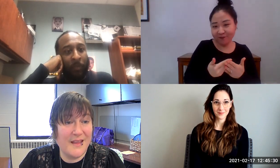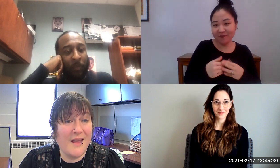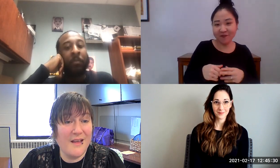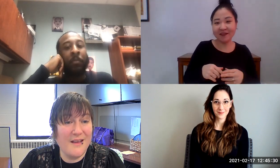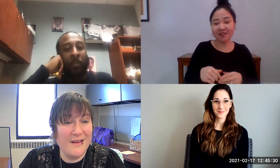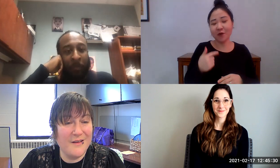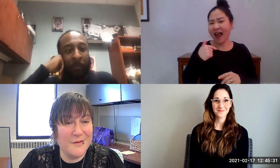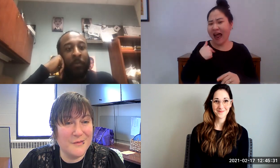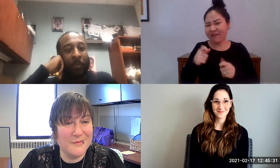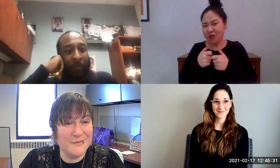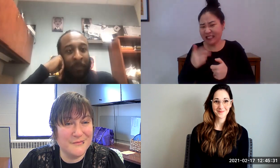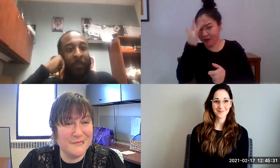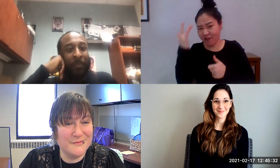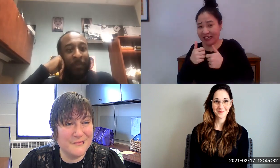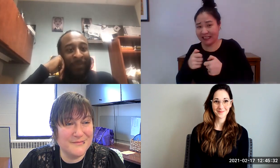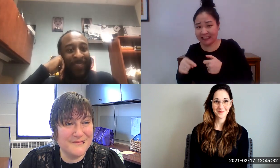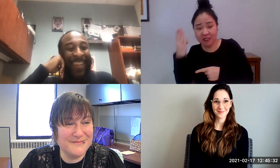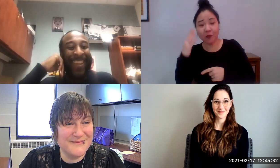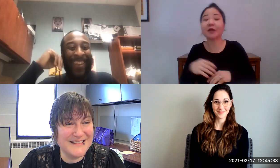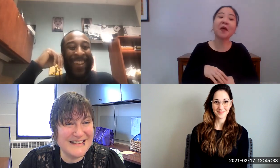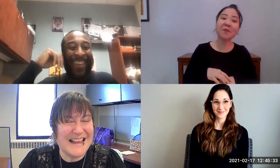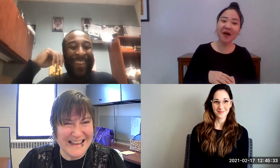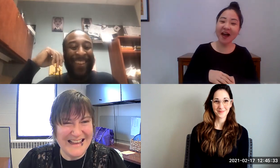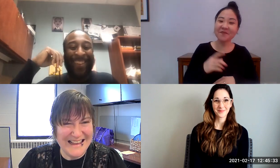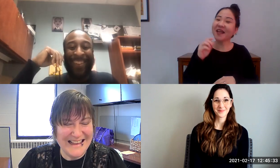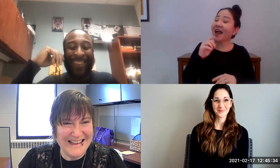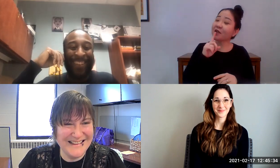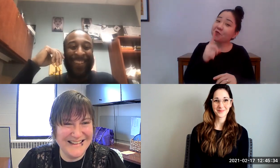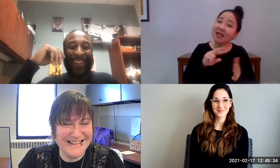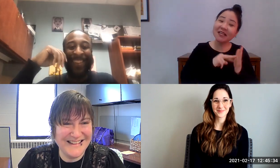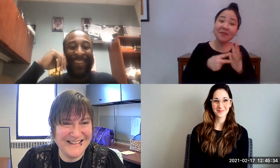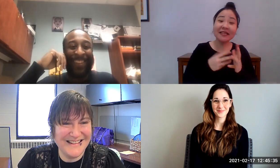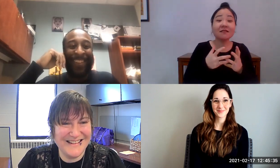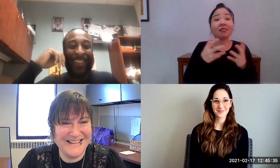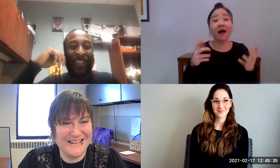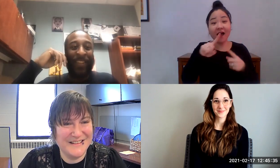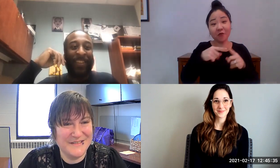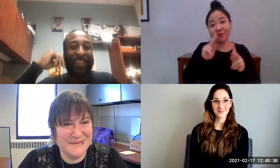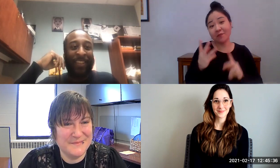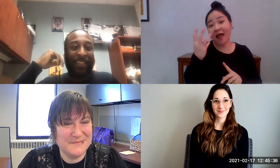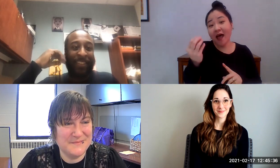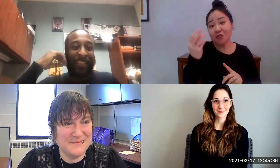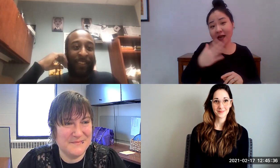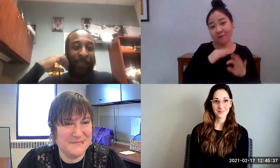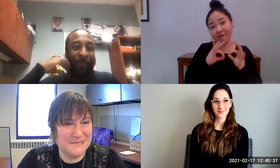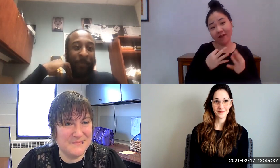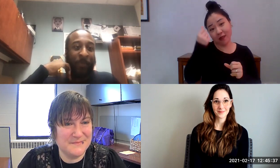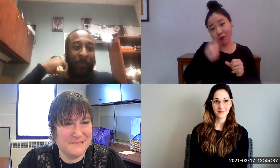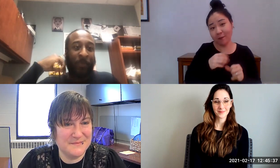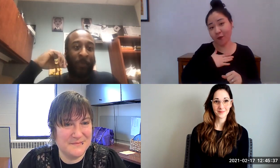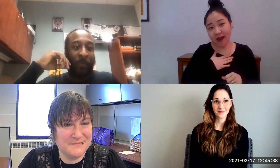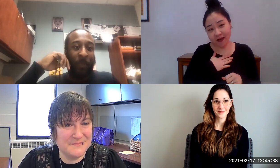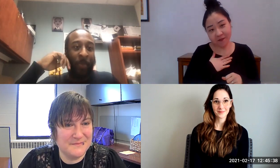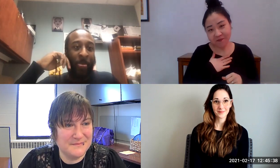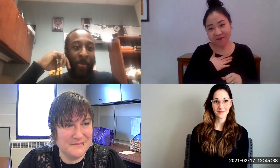arrived. So I have to text him this morning. But it really means a lot when people outside my